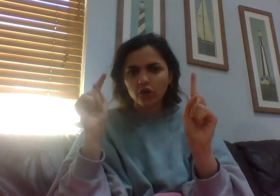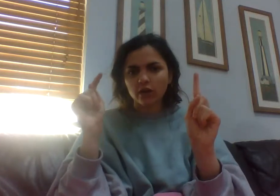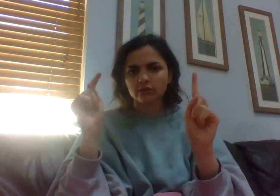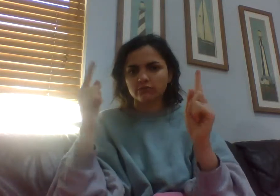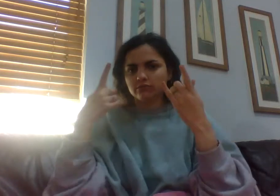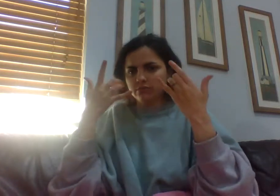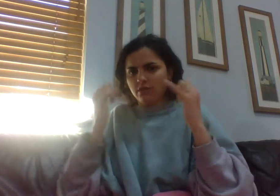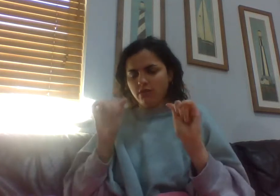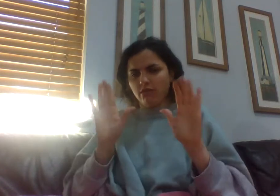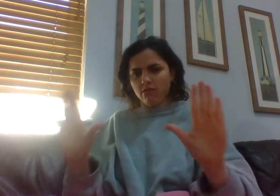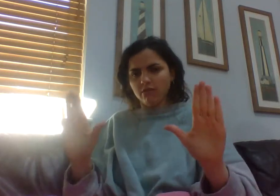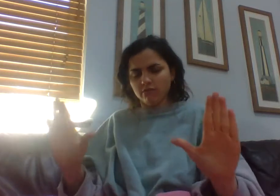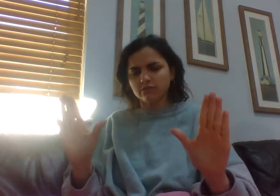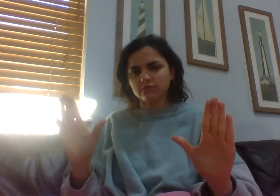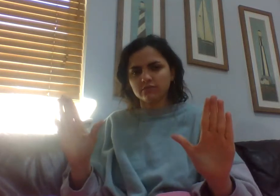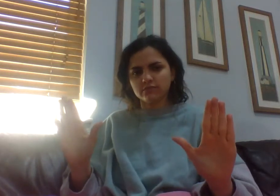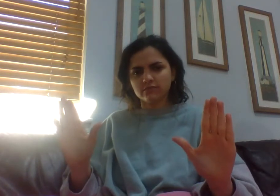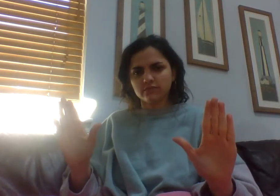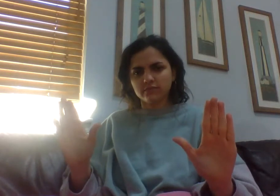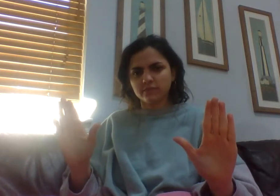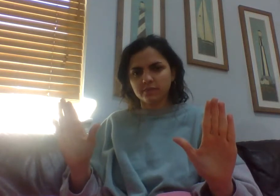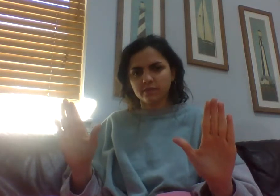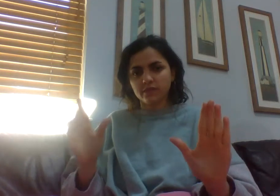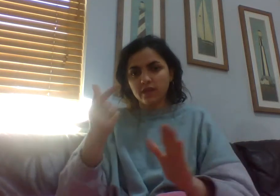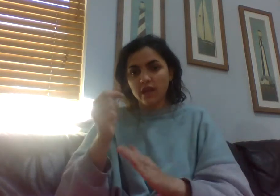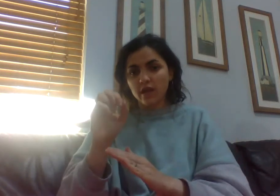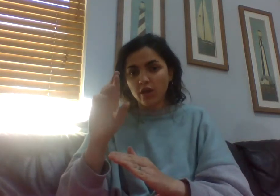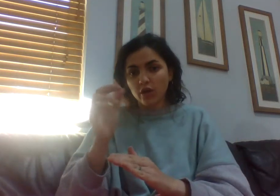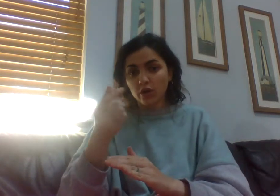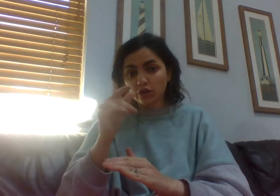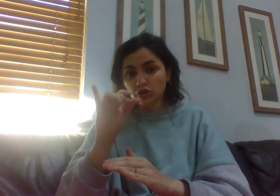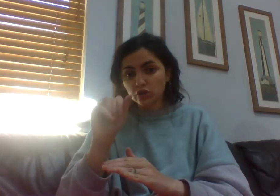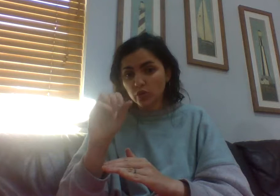experience. Remember, George O'Keeffe is painting in New York City in the 1920s.